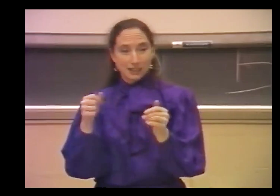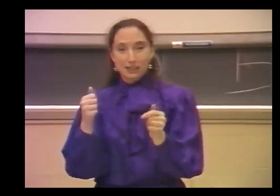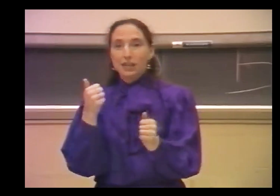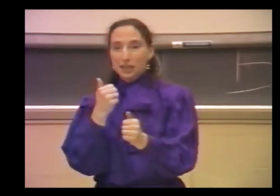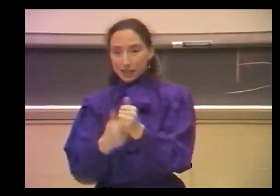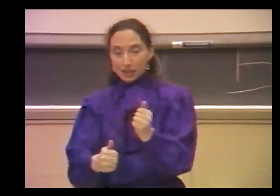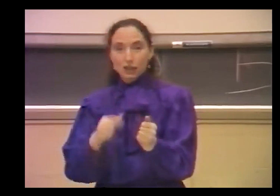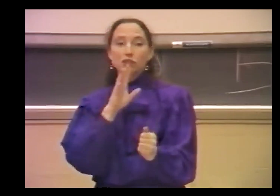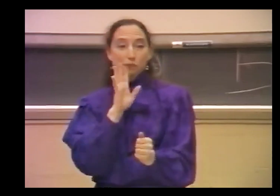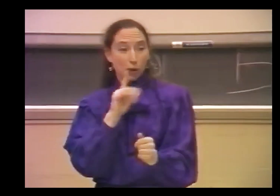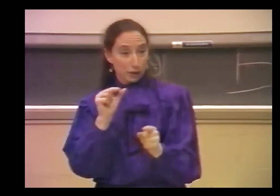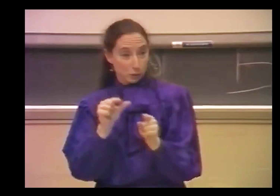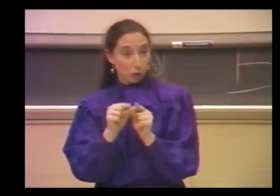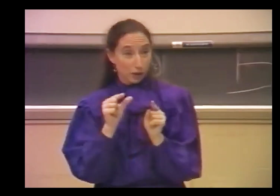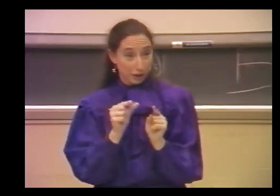as each spoken word.